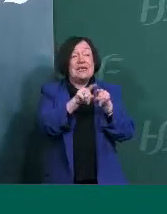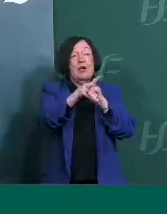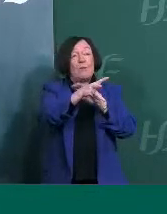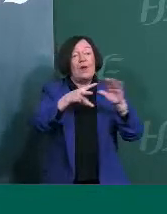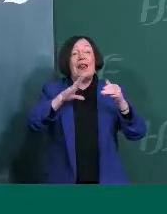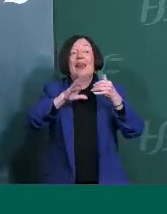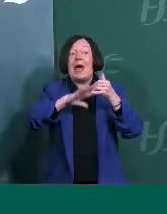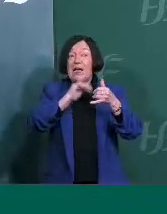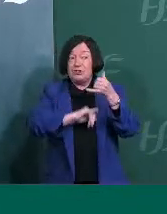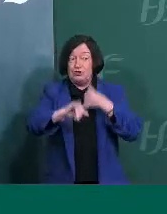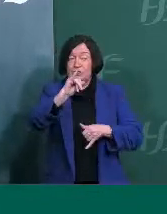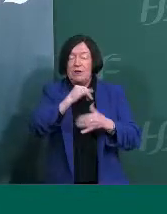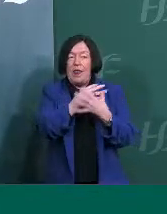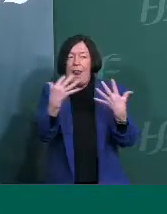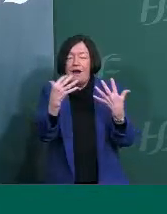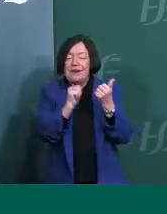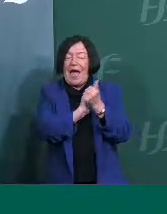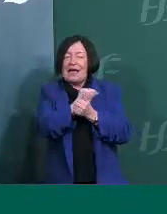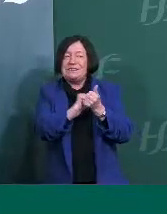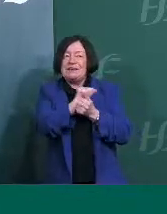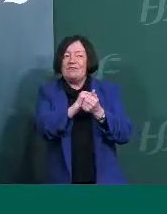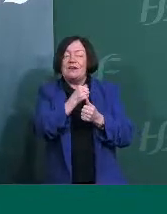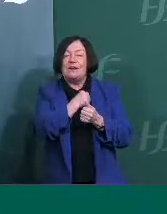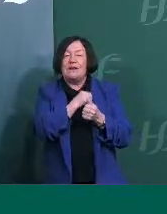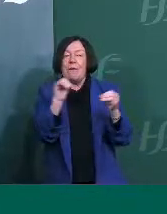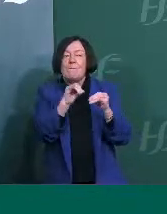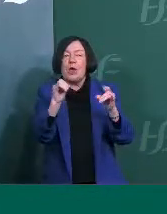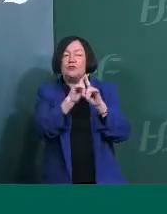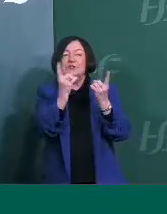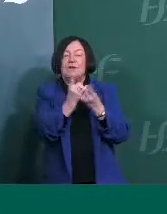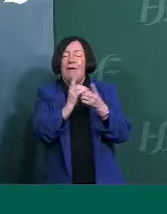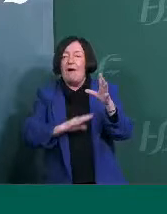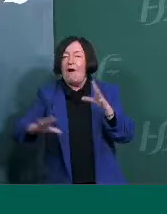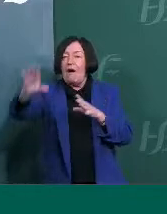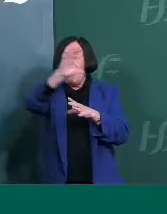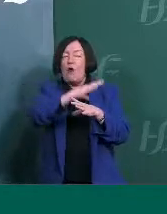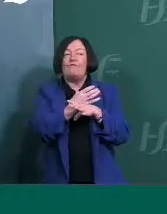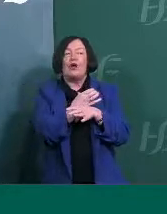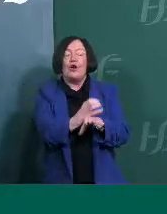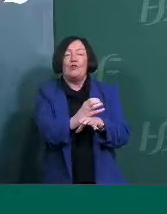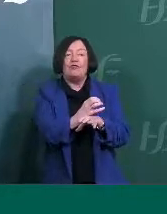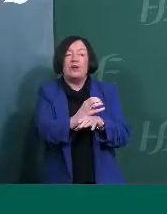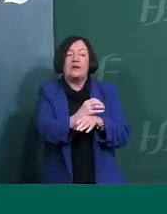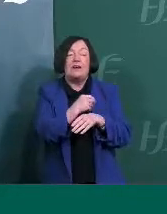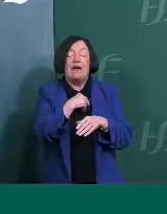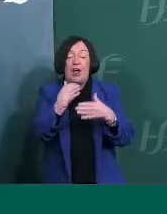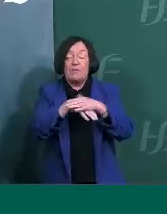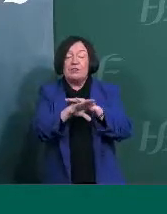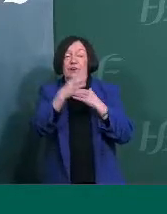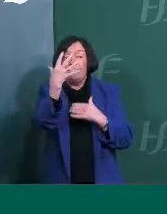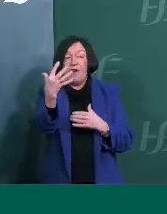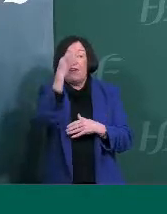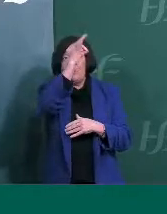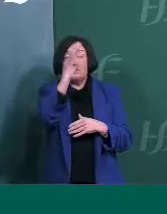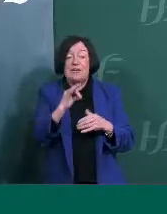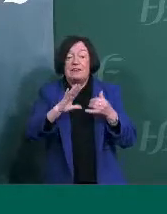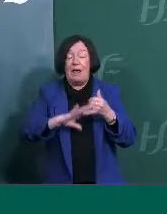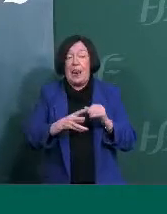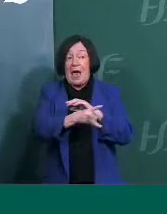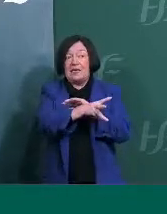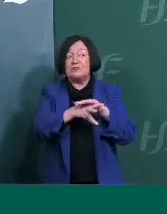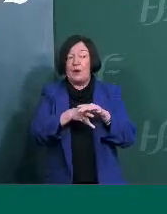year. So a lot of activity going on in our emergency departments all over the country. Our admissions are 5% down on last